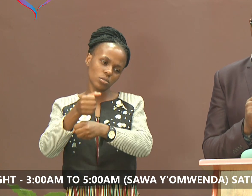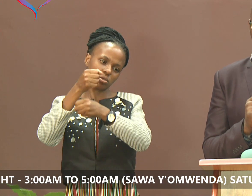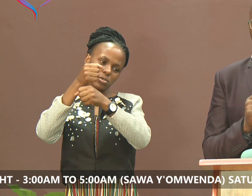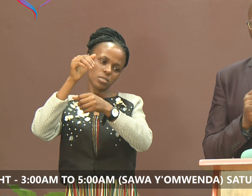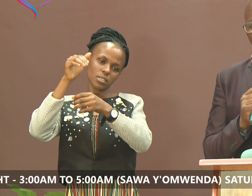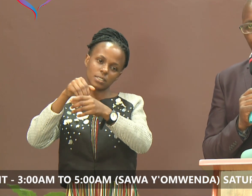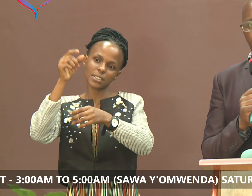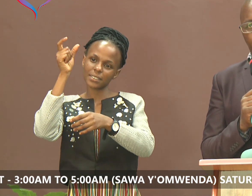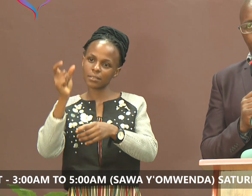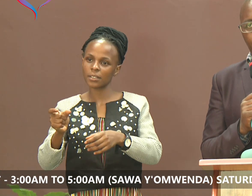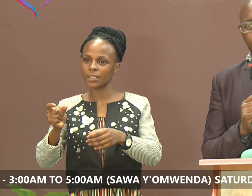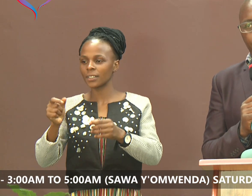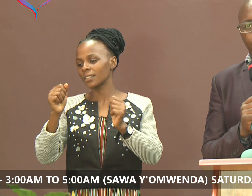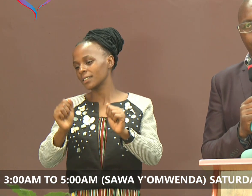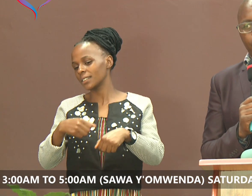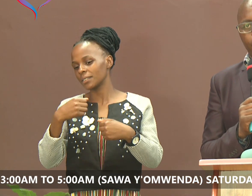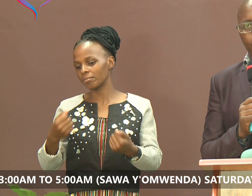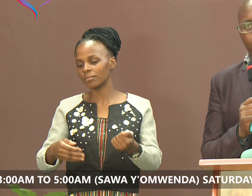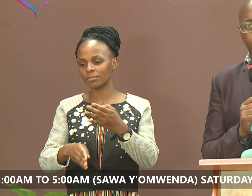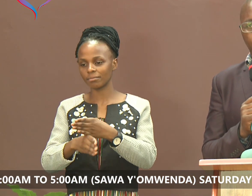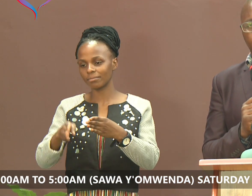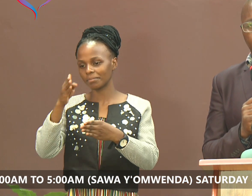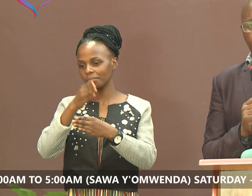very hard to build it again.